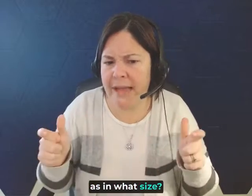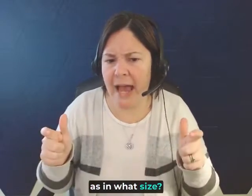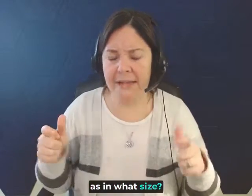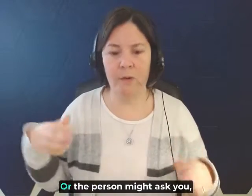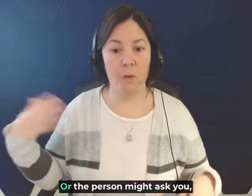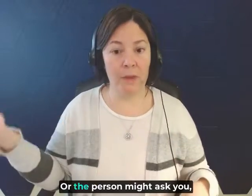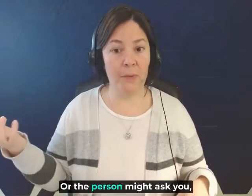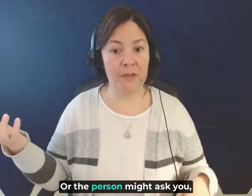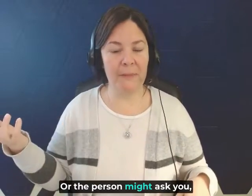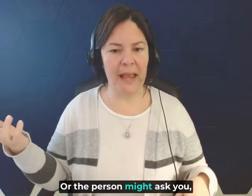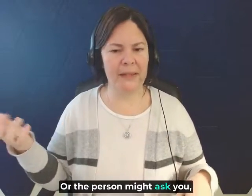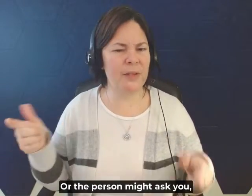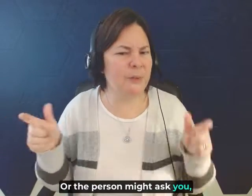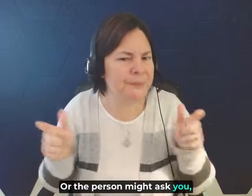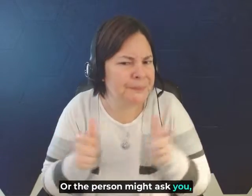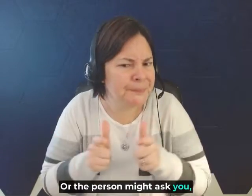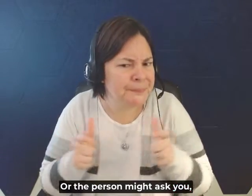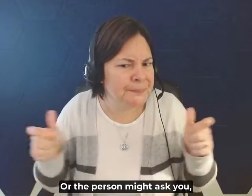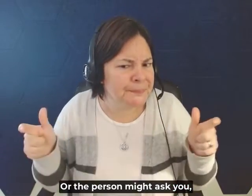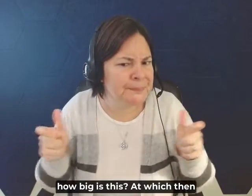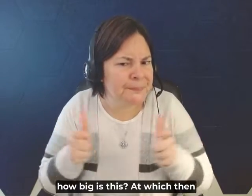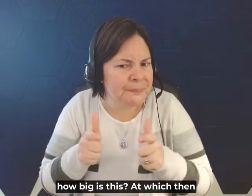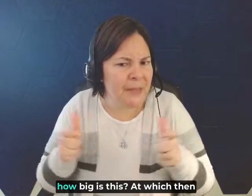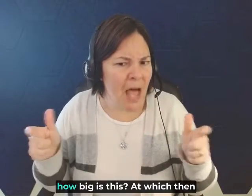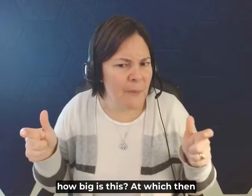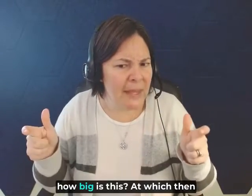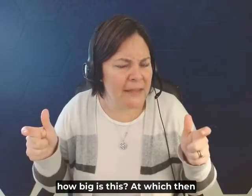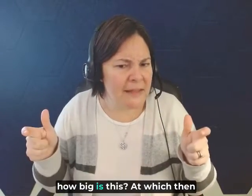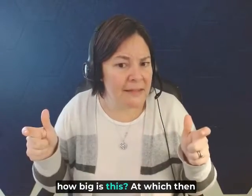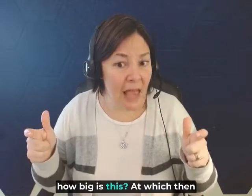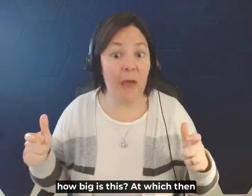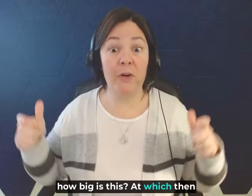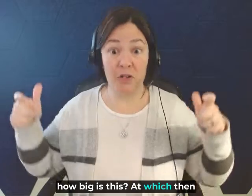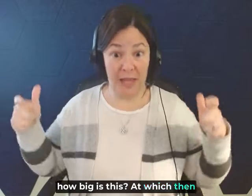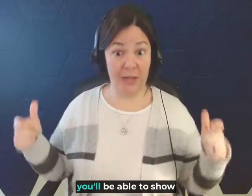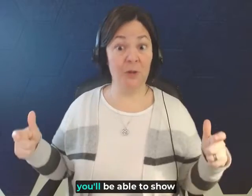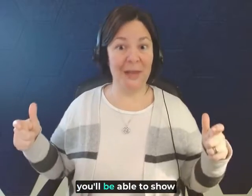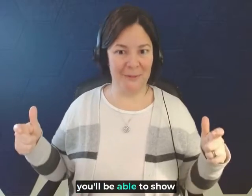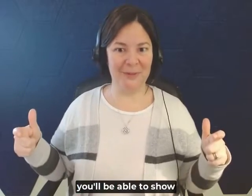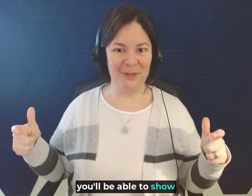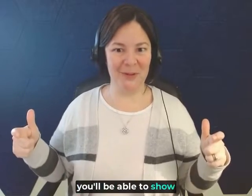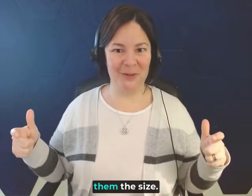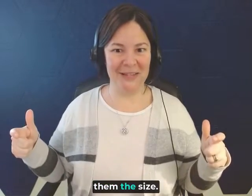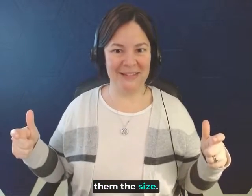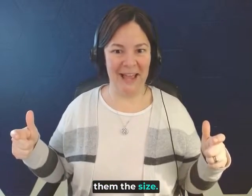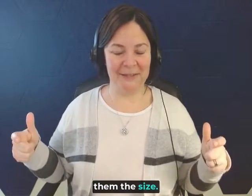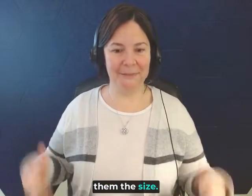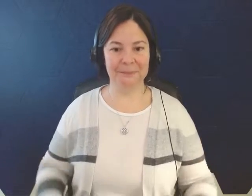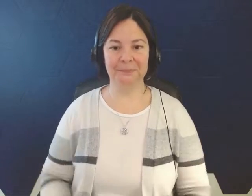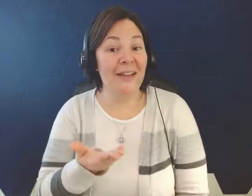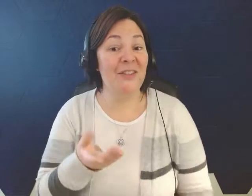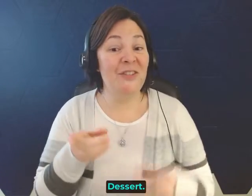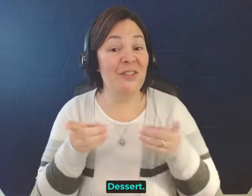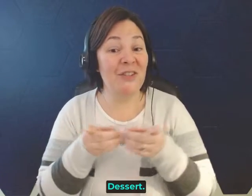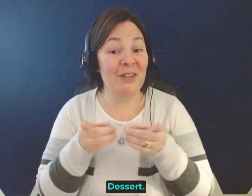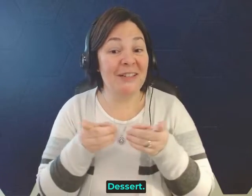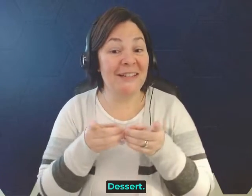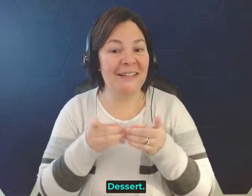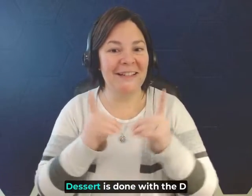size? Or the person might ask you, how big is this? At which then you'll be able to show them the size. Dessert. Dessert